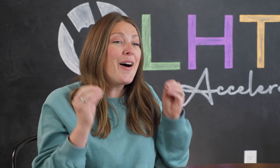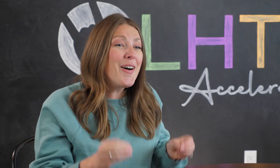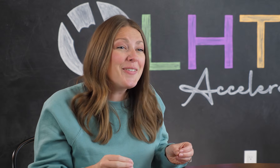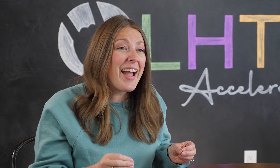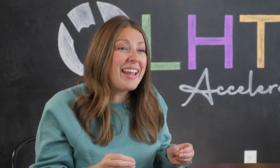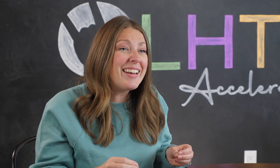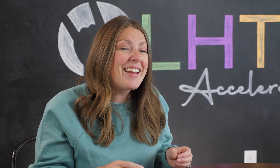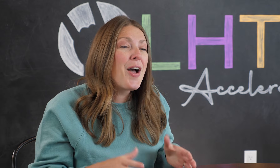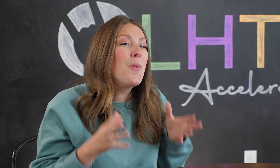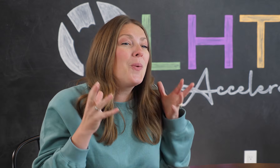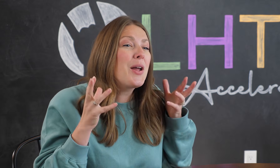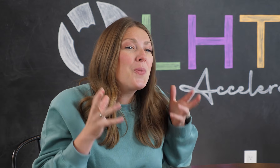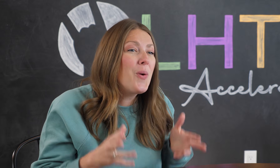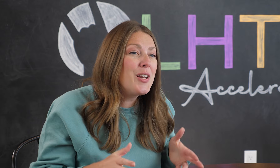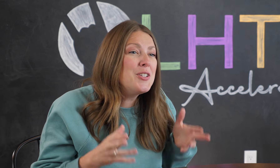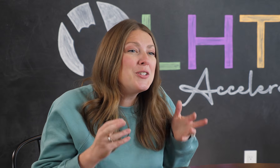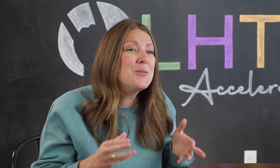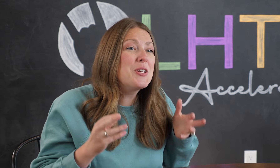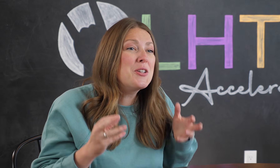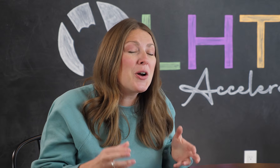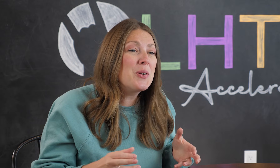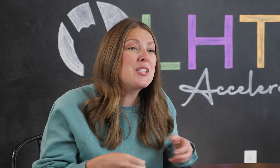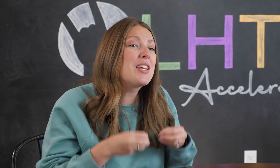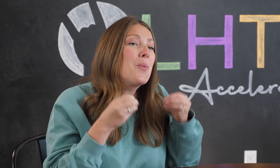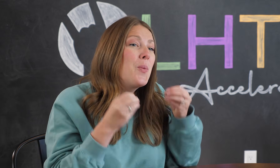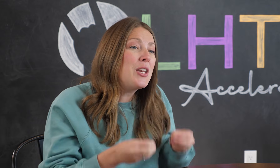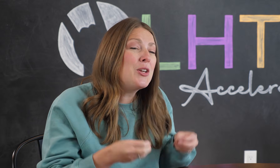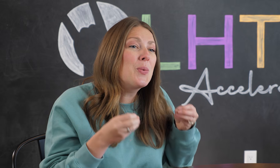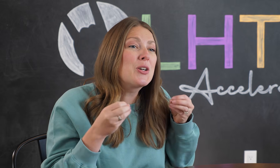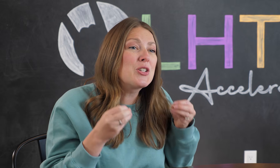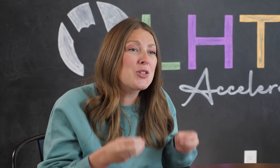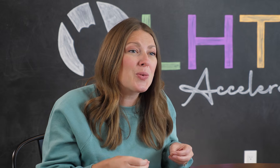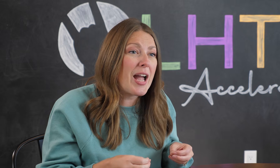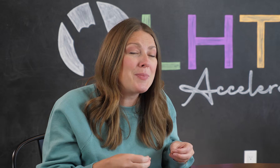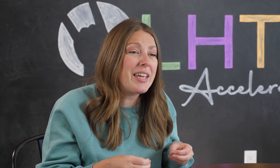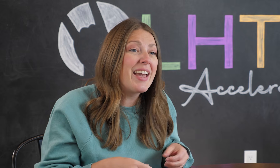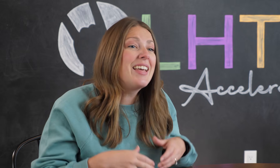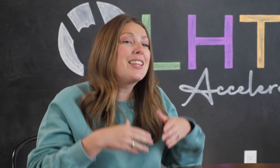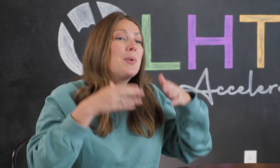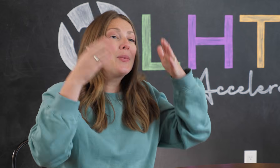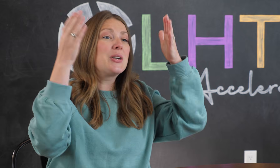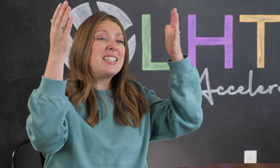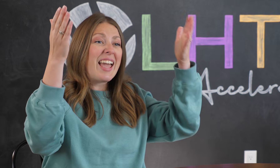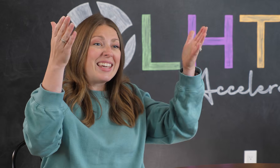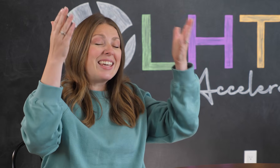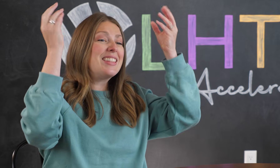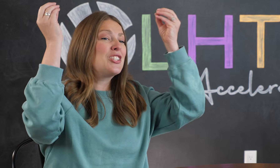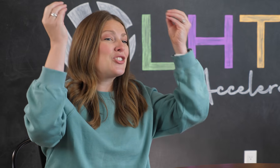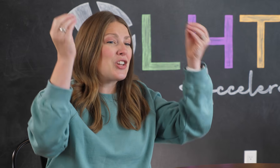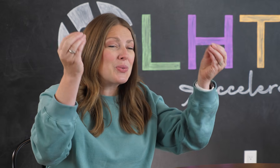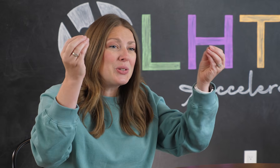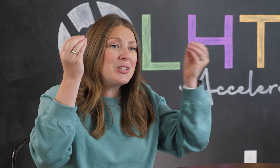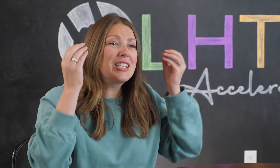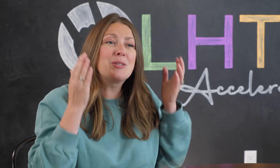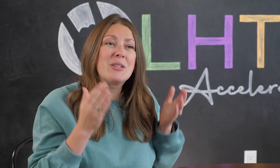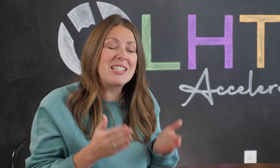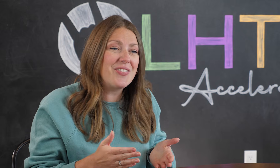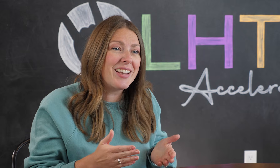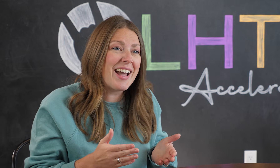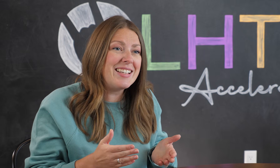All right, what I wanted you to notice that when you were describing that we were taking this general to specific